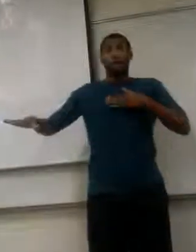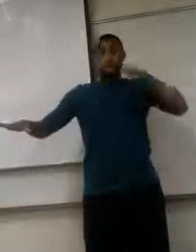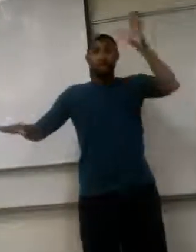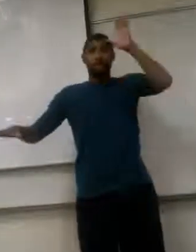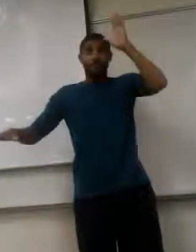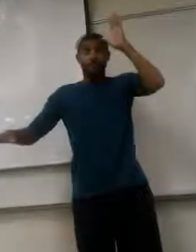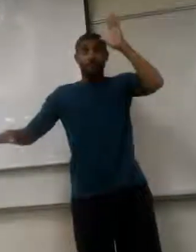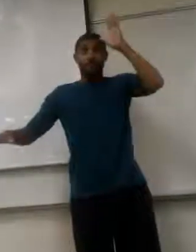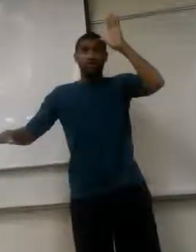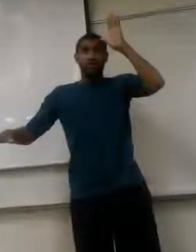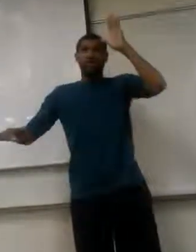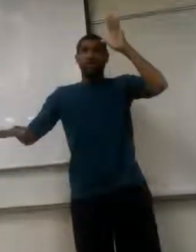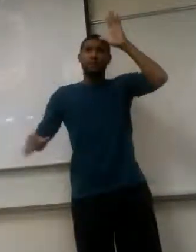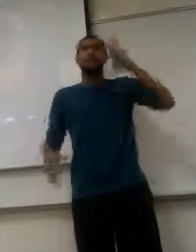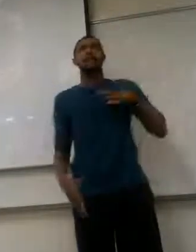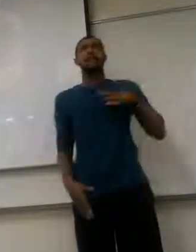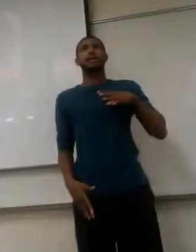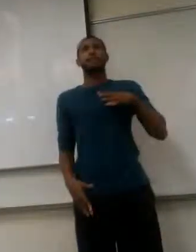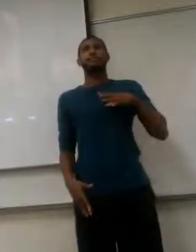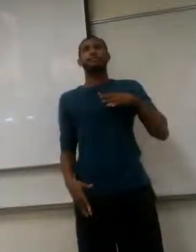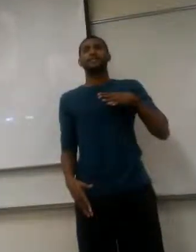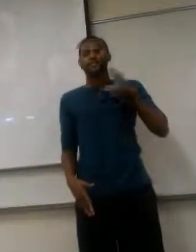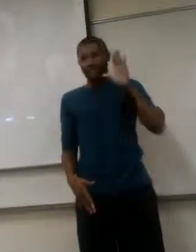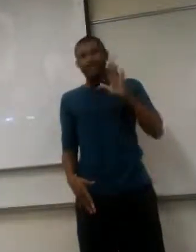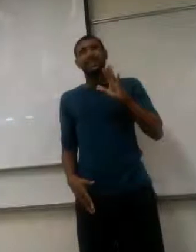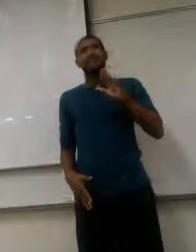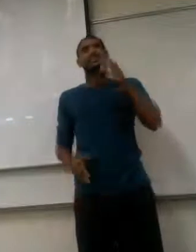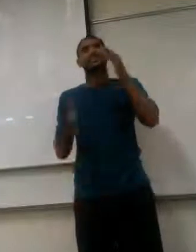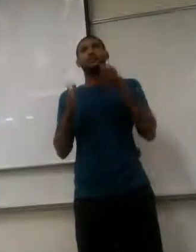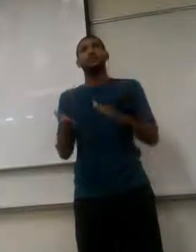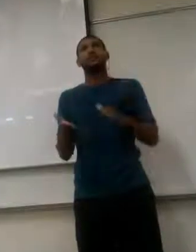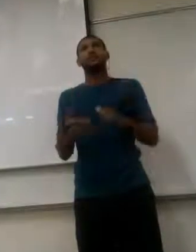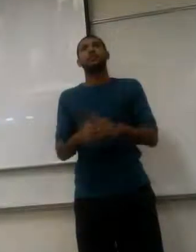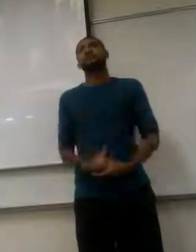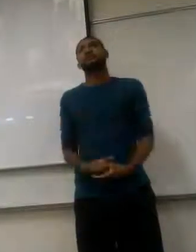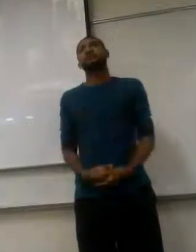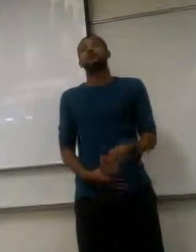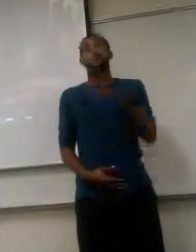and this is his death." Soon they were released and sent home.